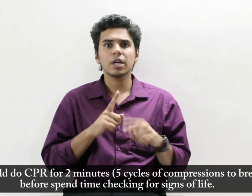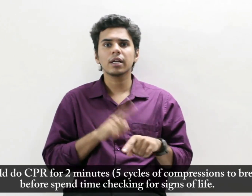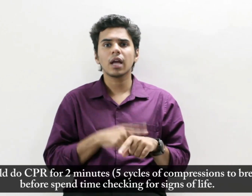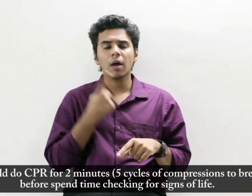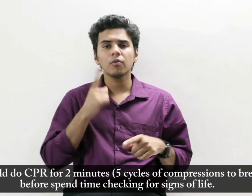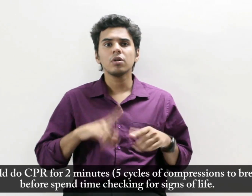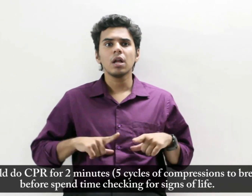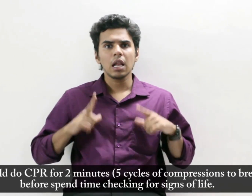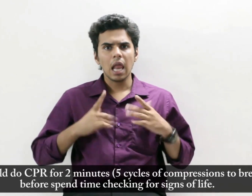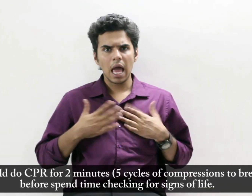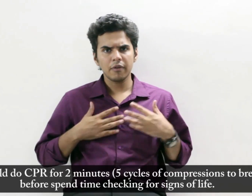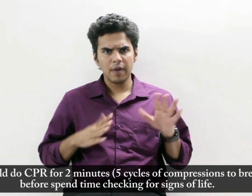life.